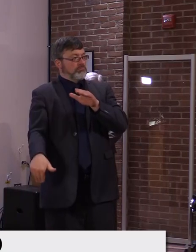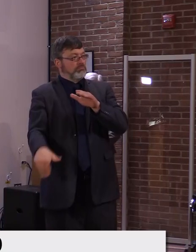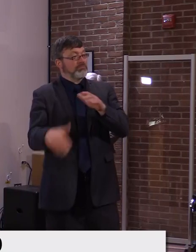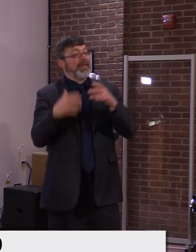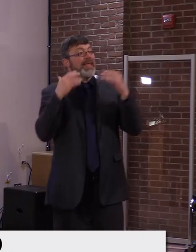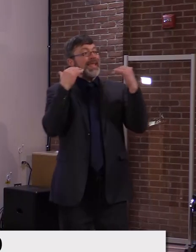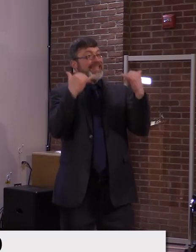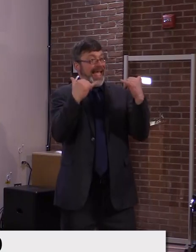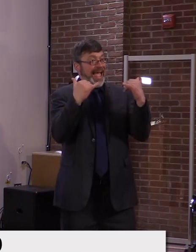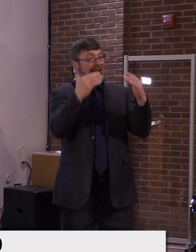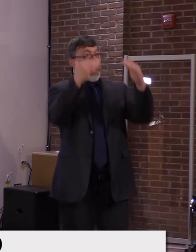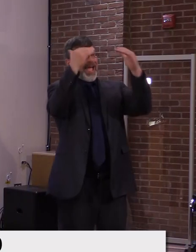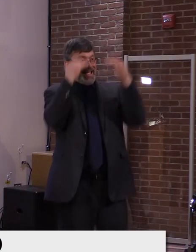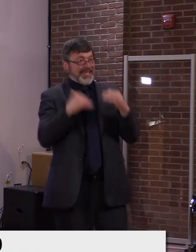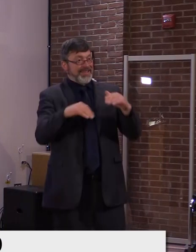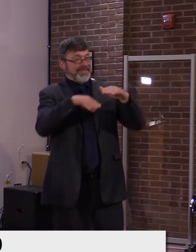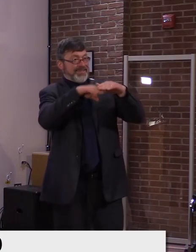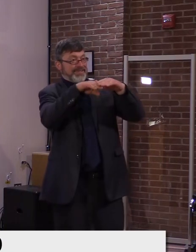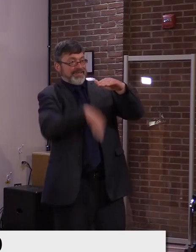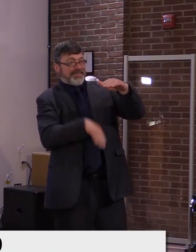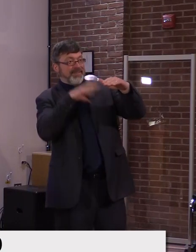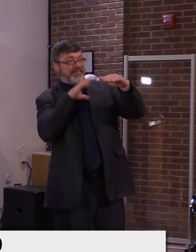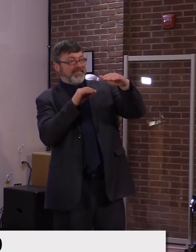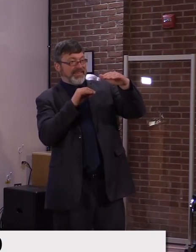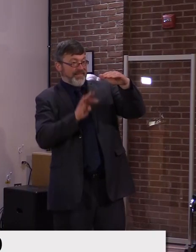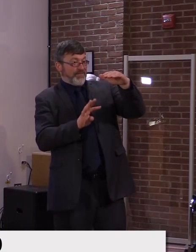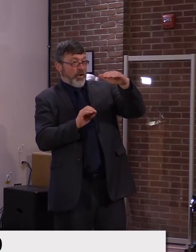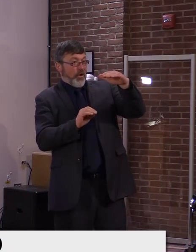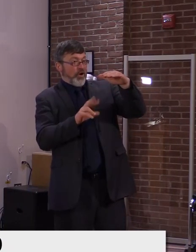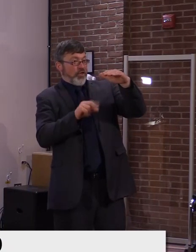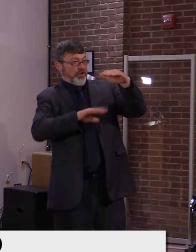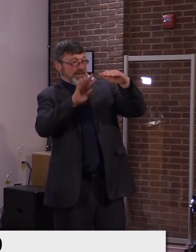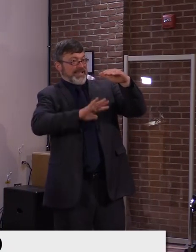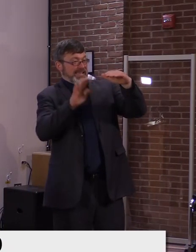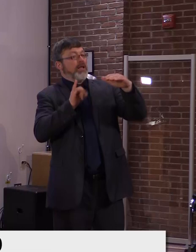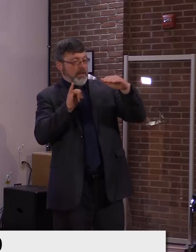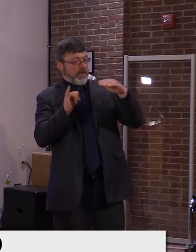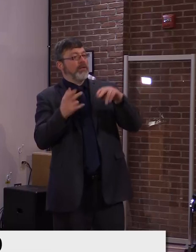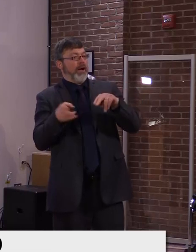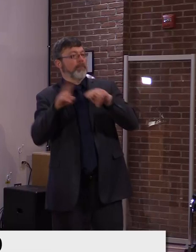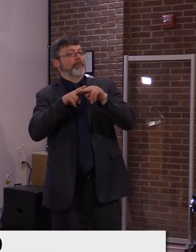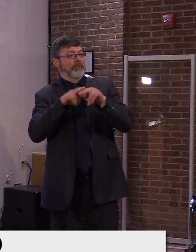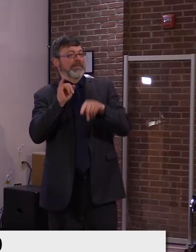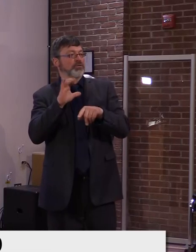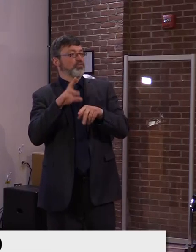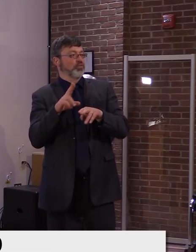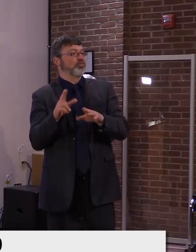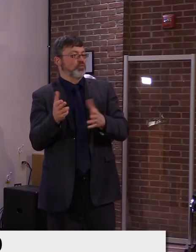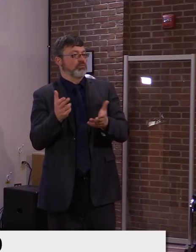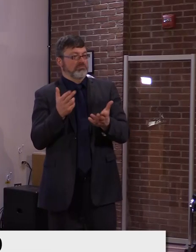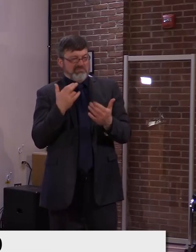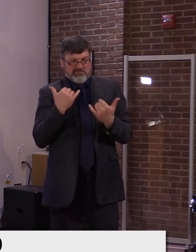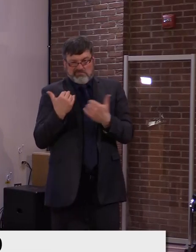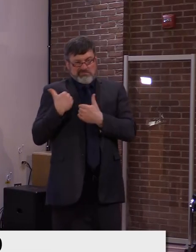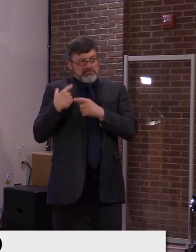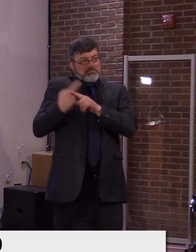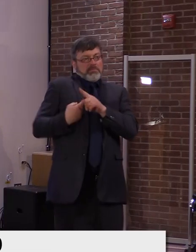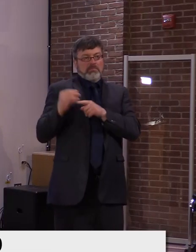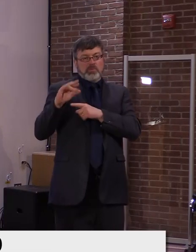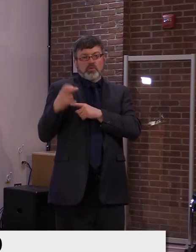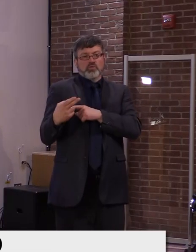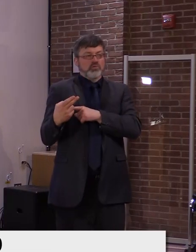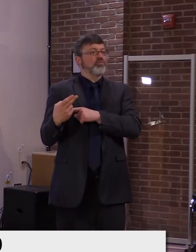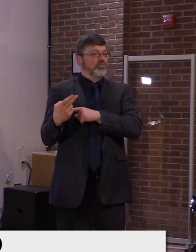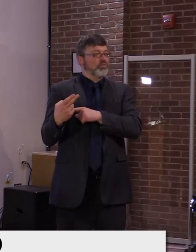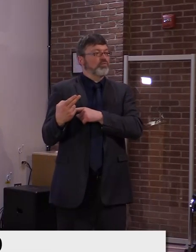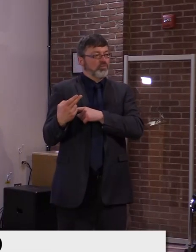also end up in the hospital relative to February, because, you know, cases in those age groups were higher. The hospitalizations